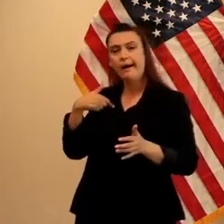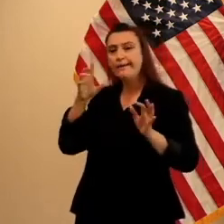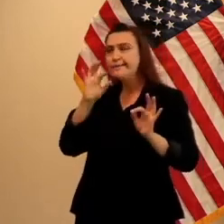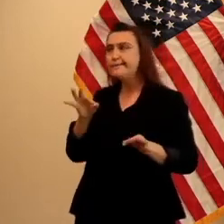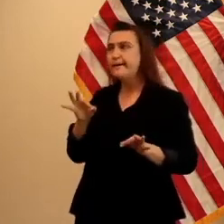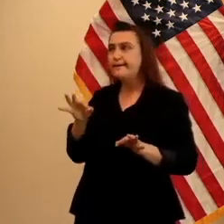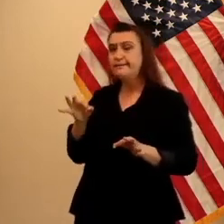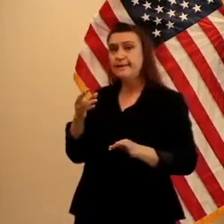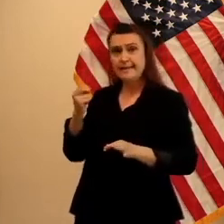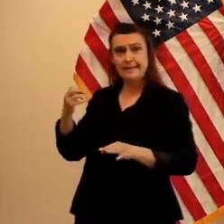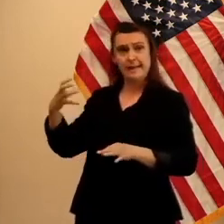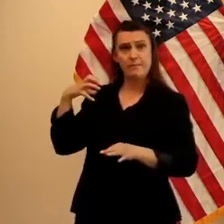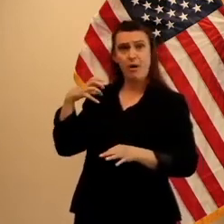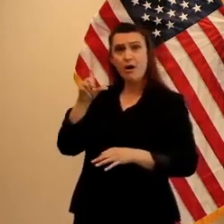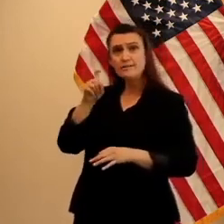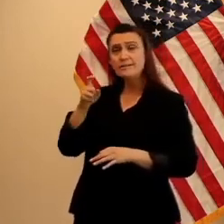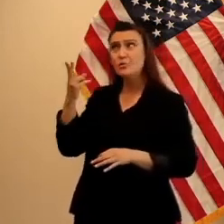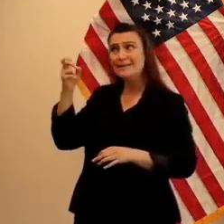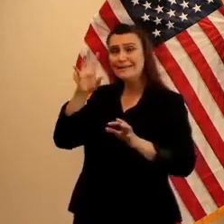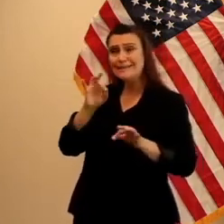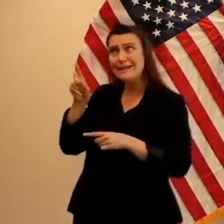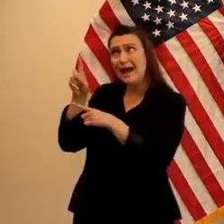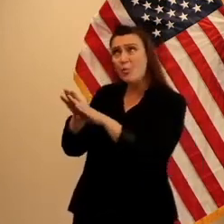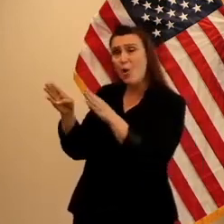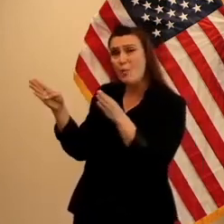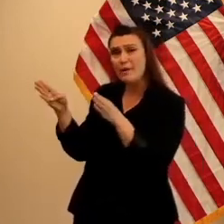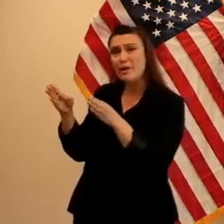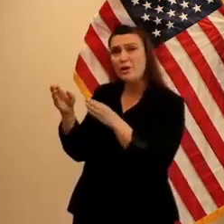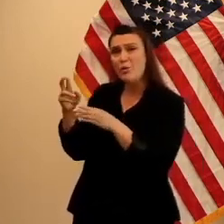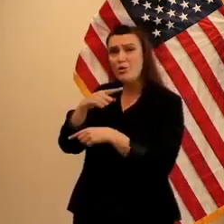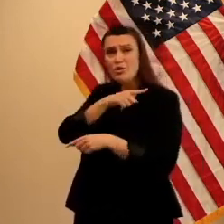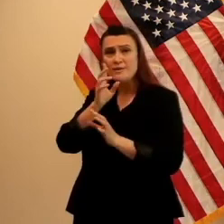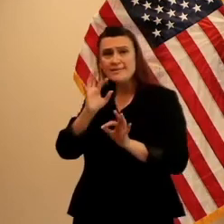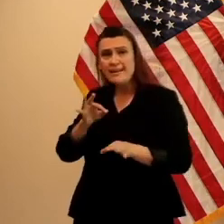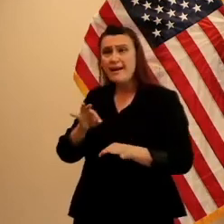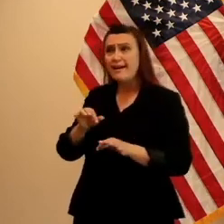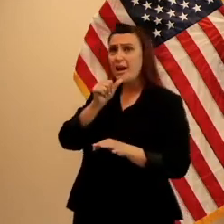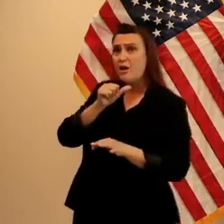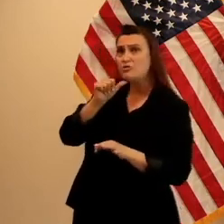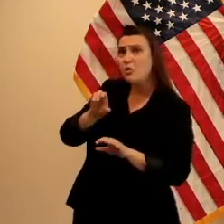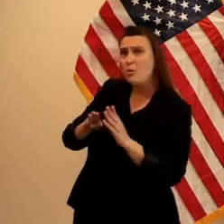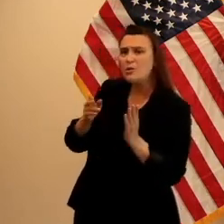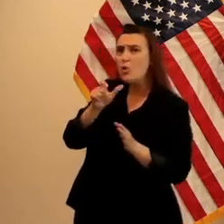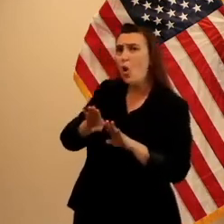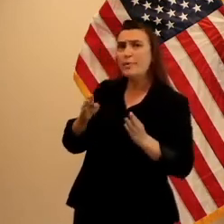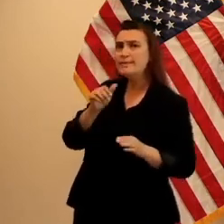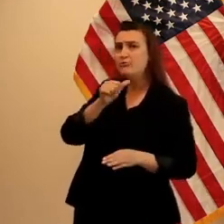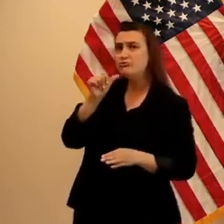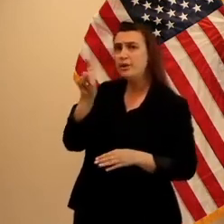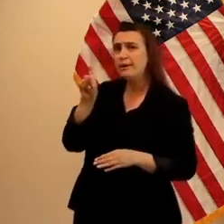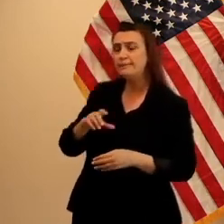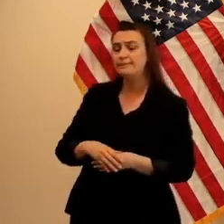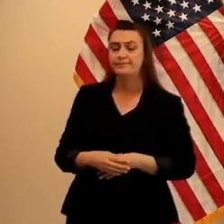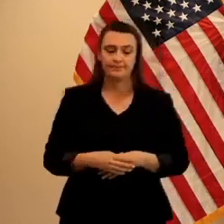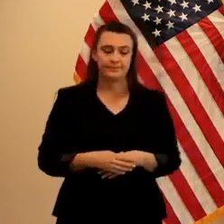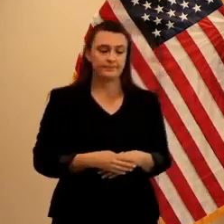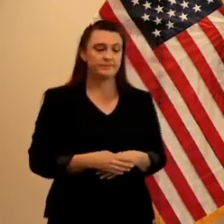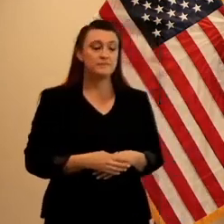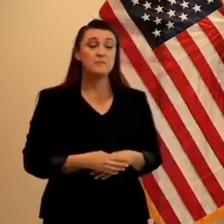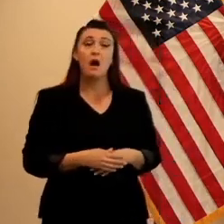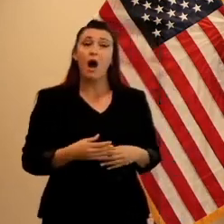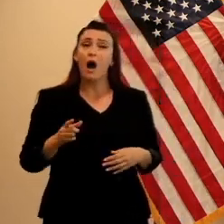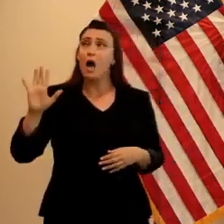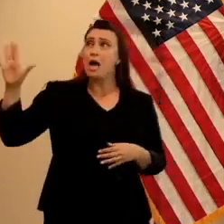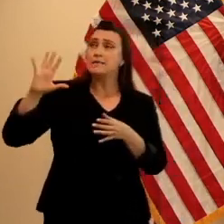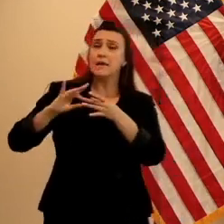this. Is he the boss here? Is he to decide if Arizona gets to open up or not, or are you the decider? So I didn't